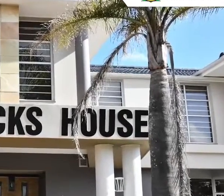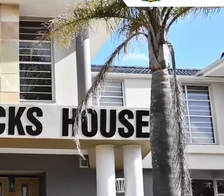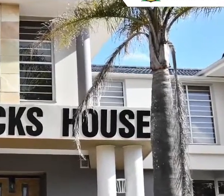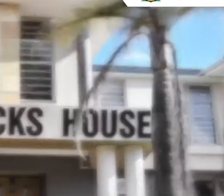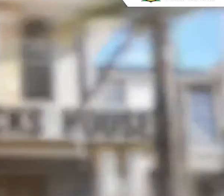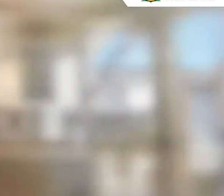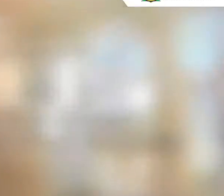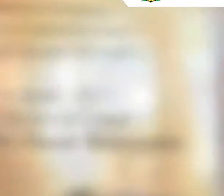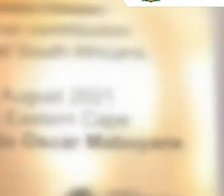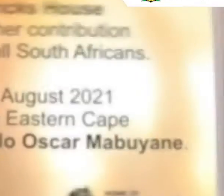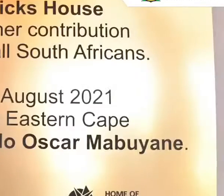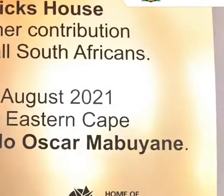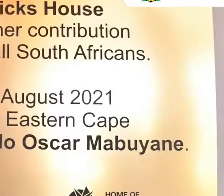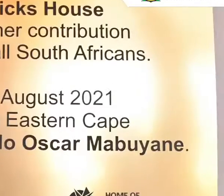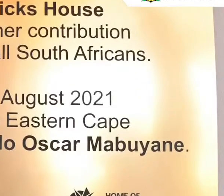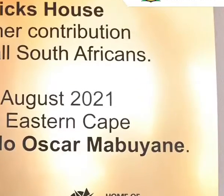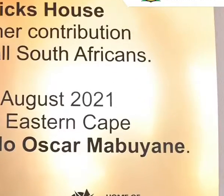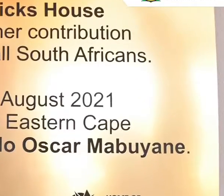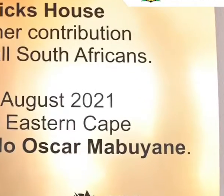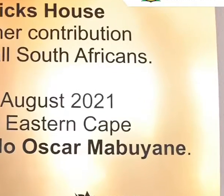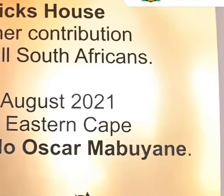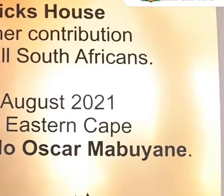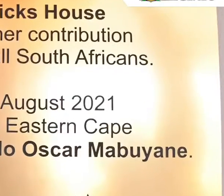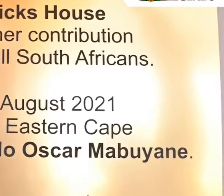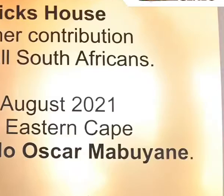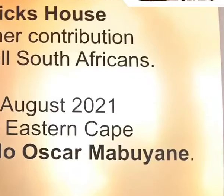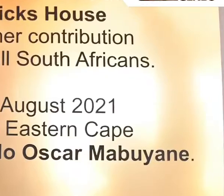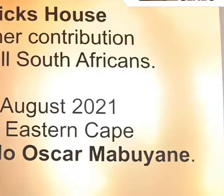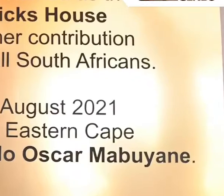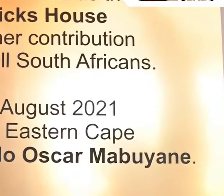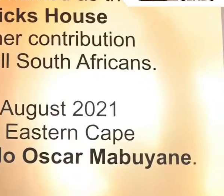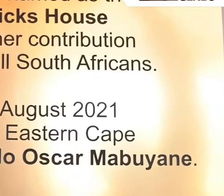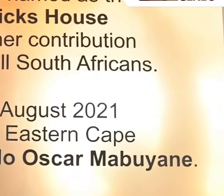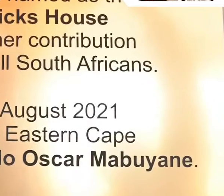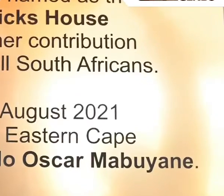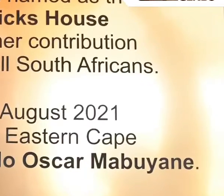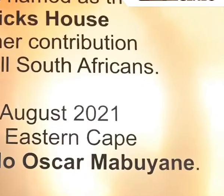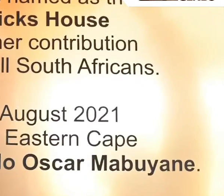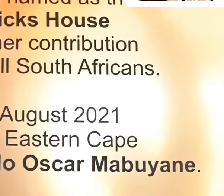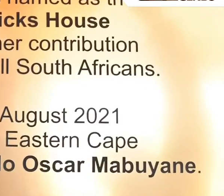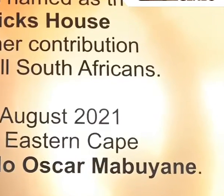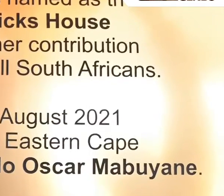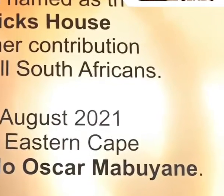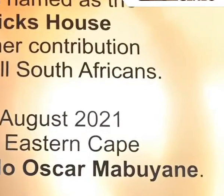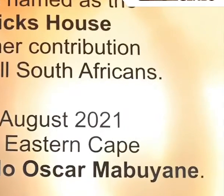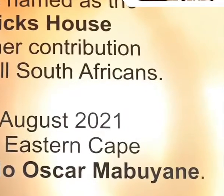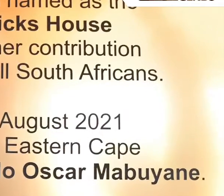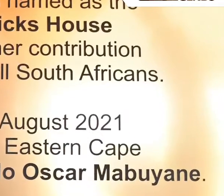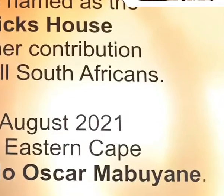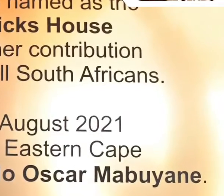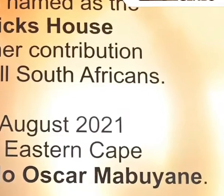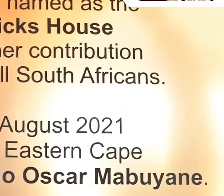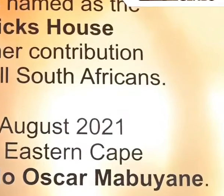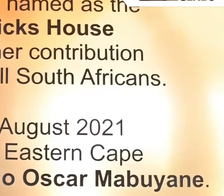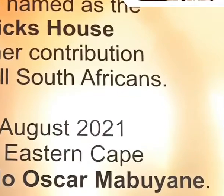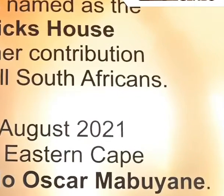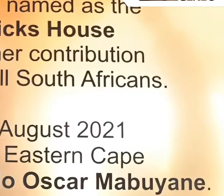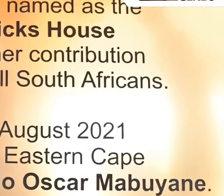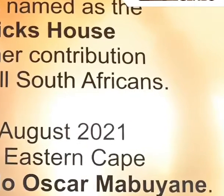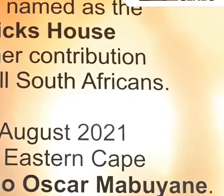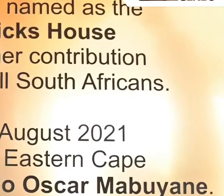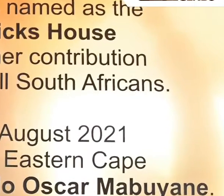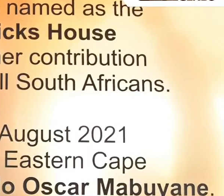Provincial Government, is being renamed after Mama Lillian Diedericks in recognition of